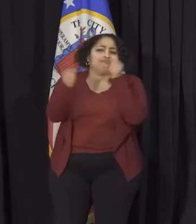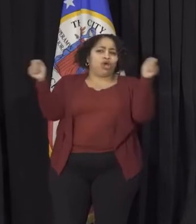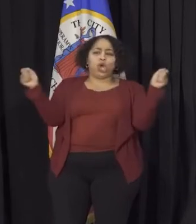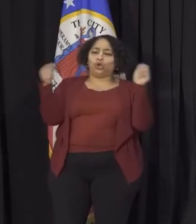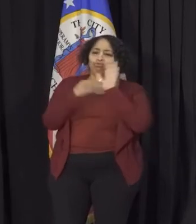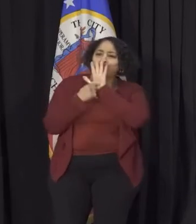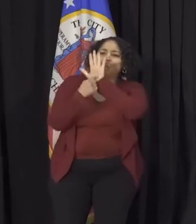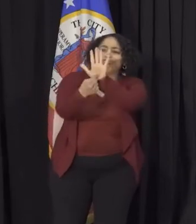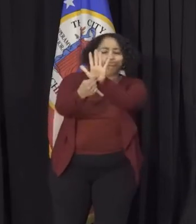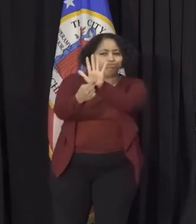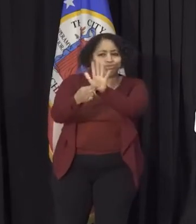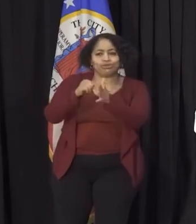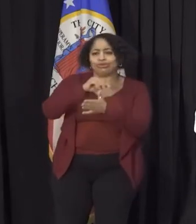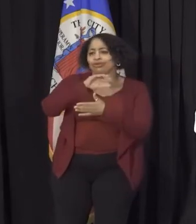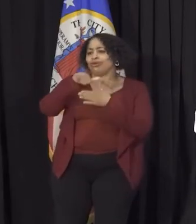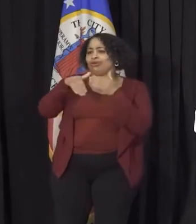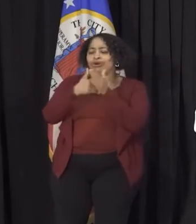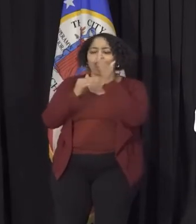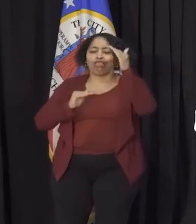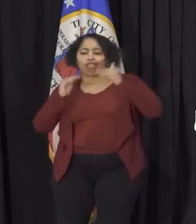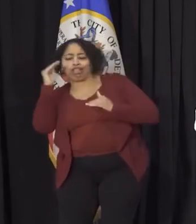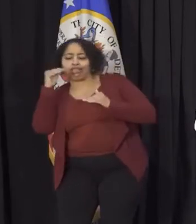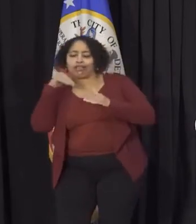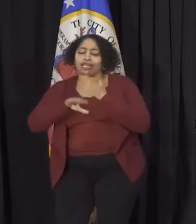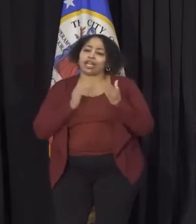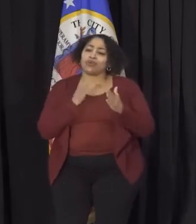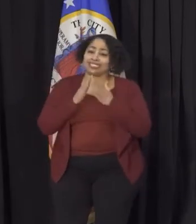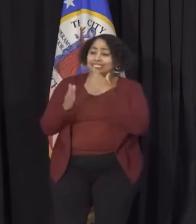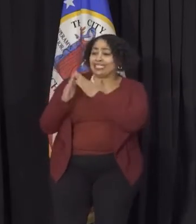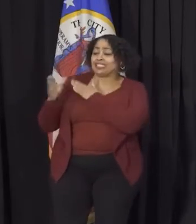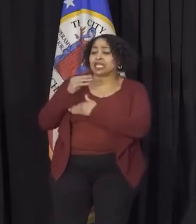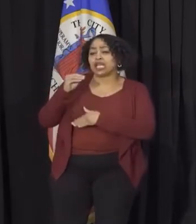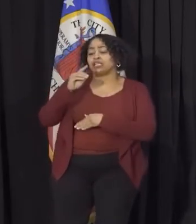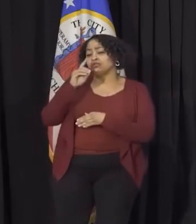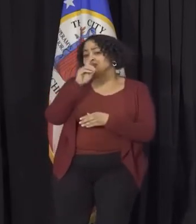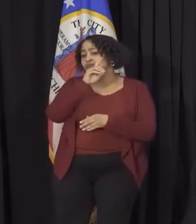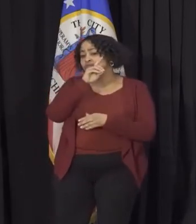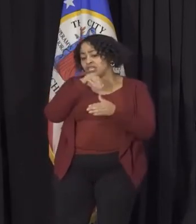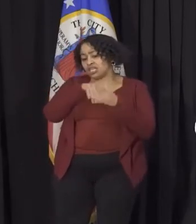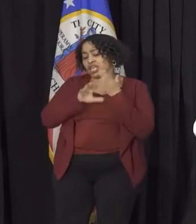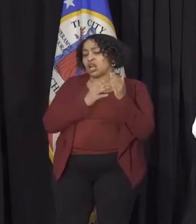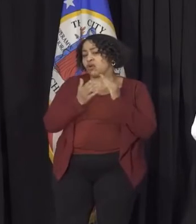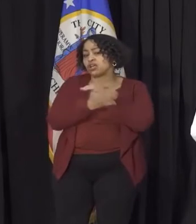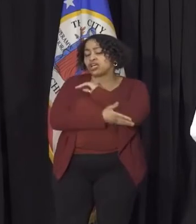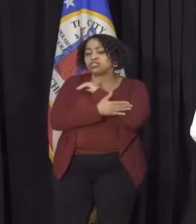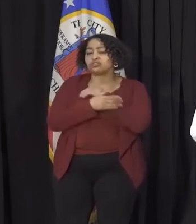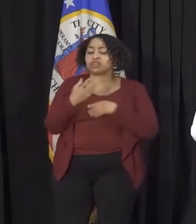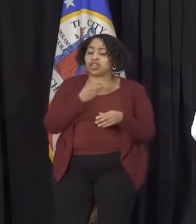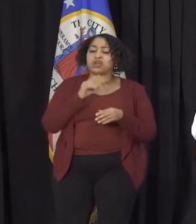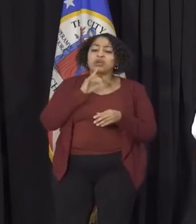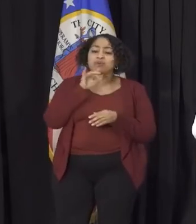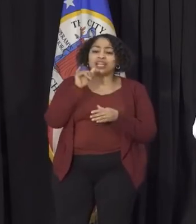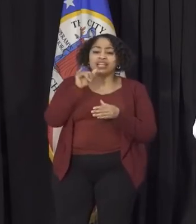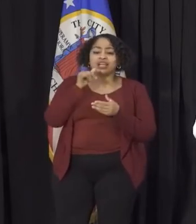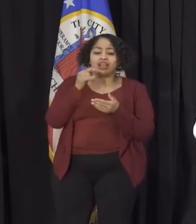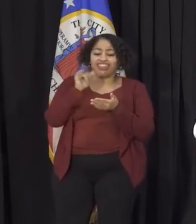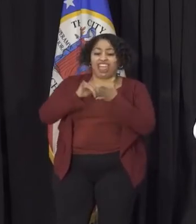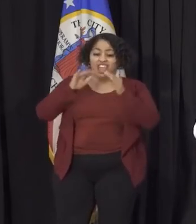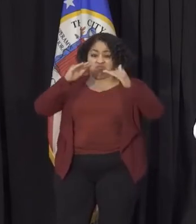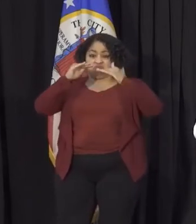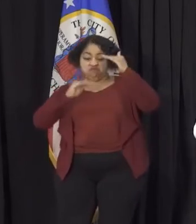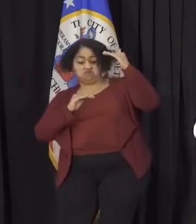city and urban areas across the country. And that inequity that we're talking about today is really what we've come to